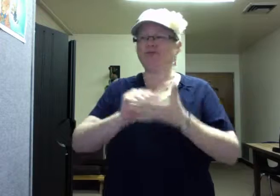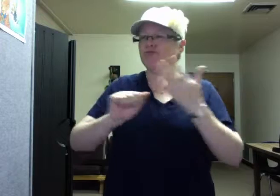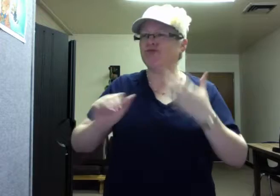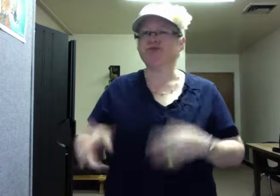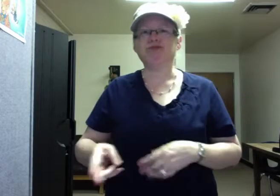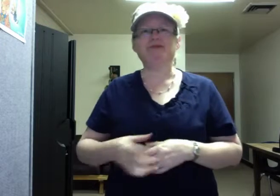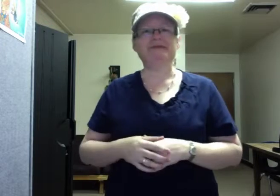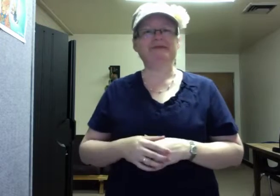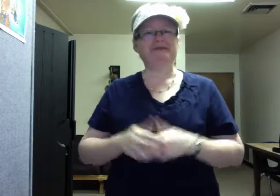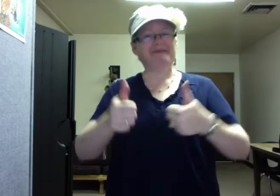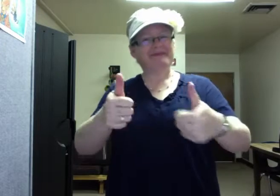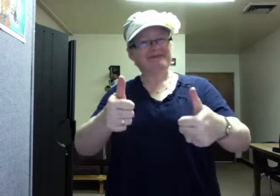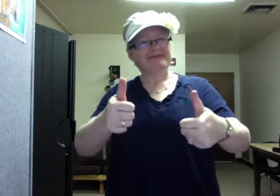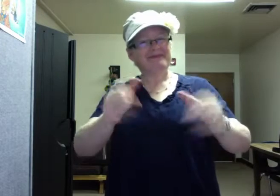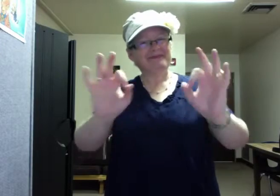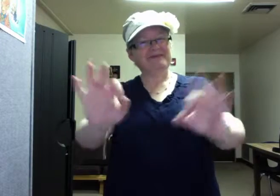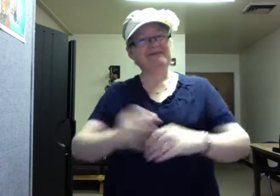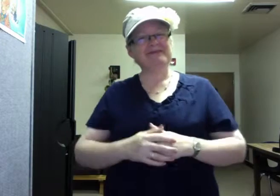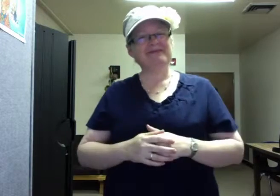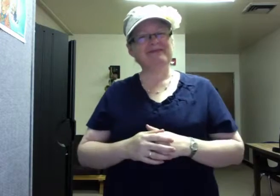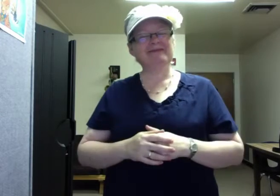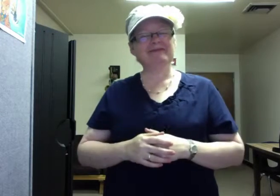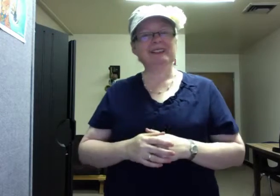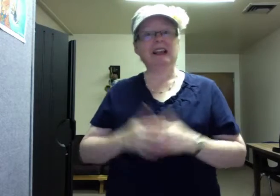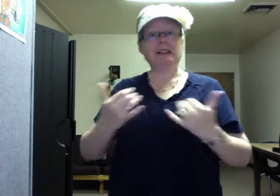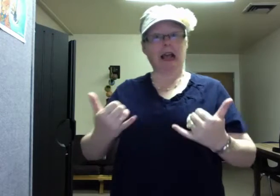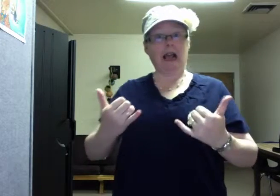talk to your partner. Why is this solution reasonable? Does 21